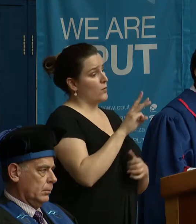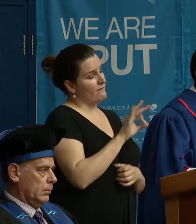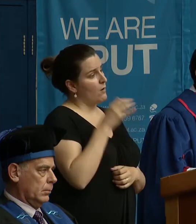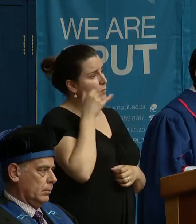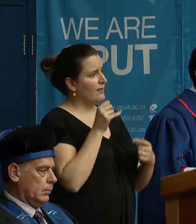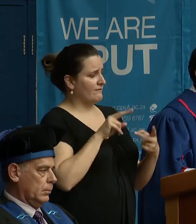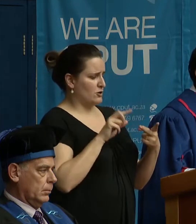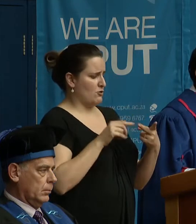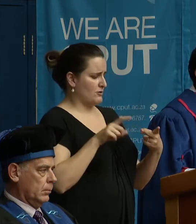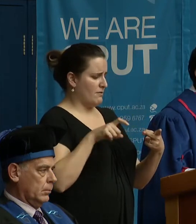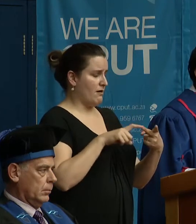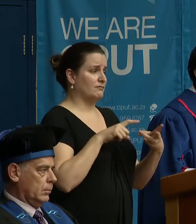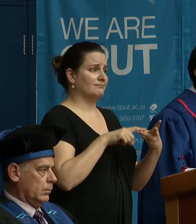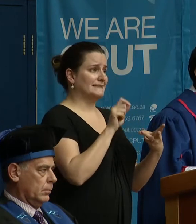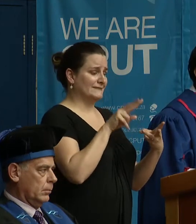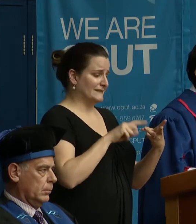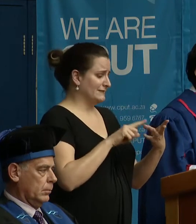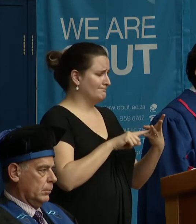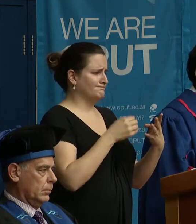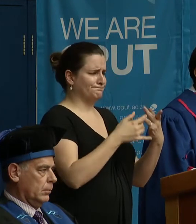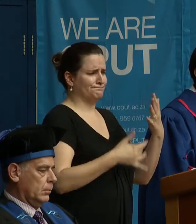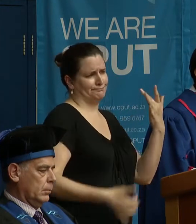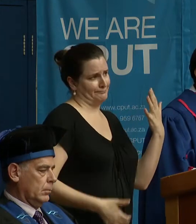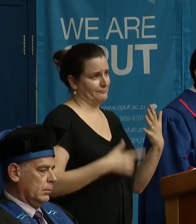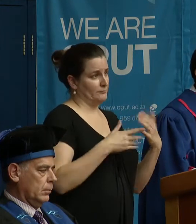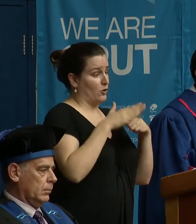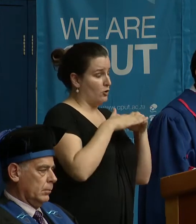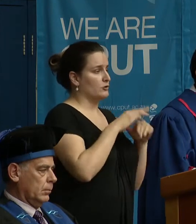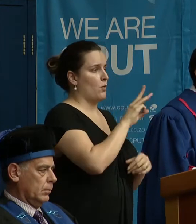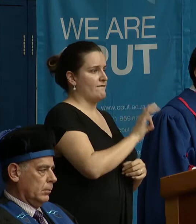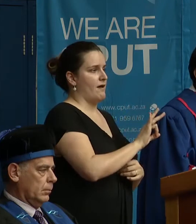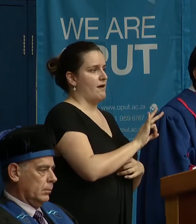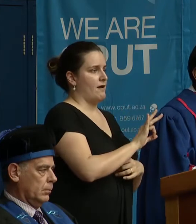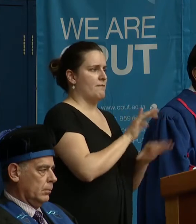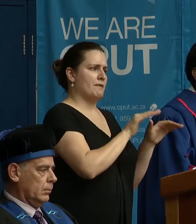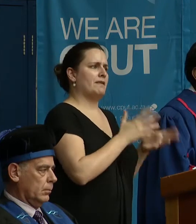TV stations, various education solutions, etc., on top of these public Wi-Fi platforms.